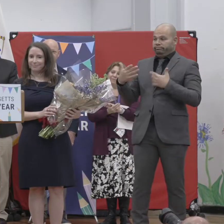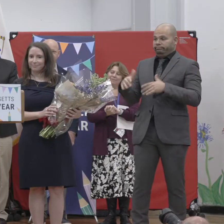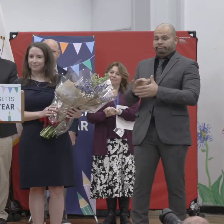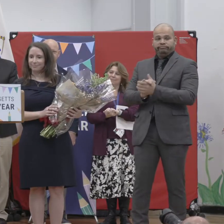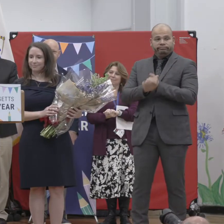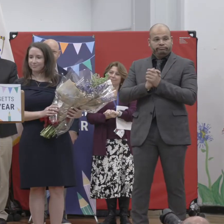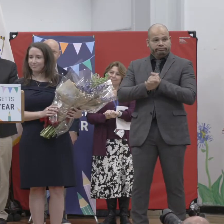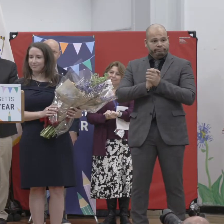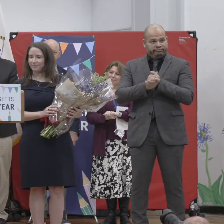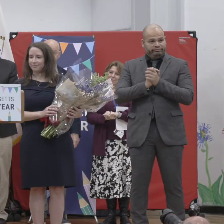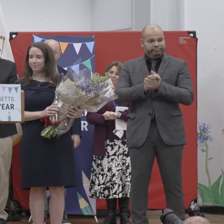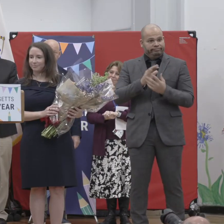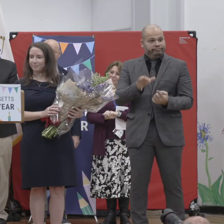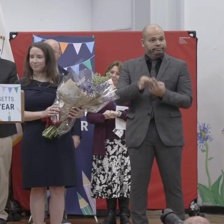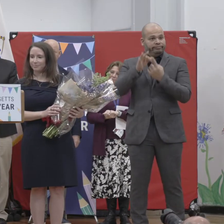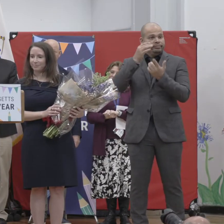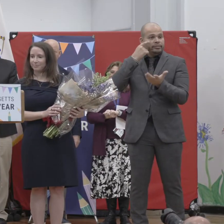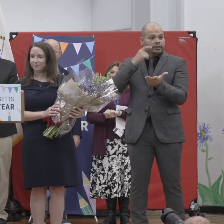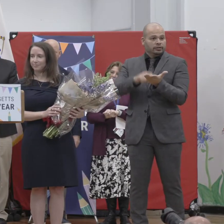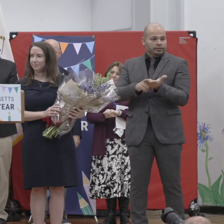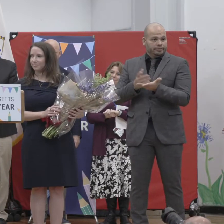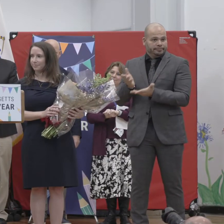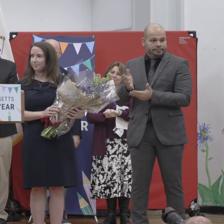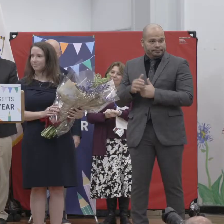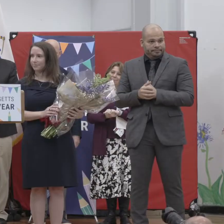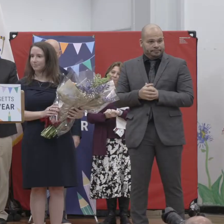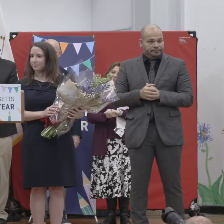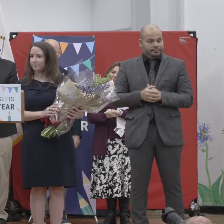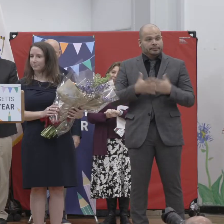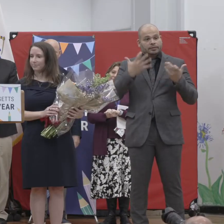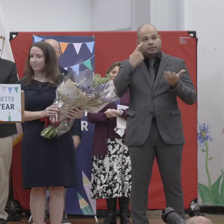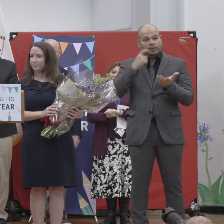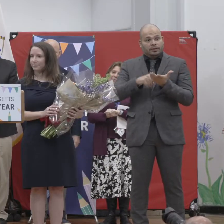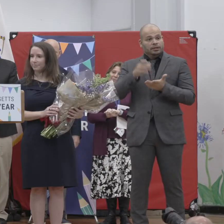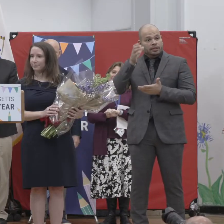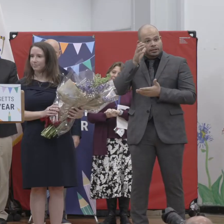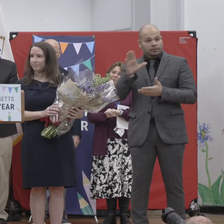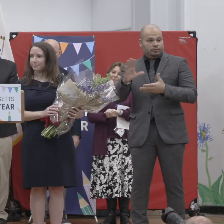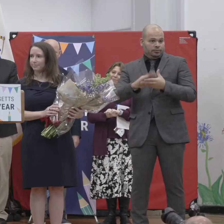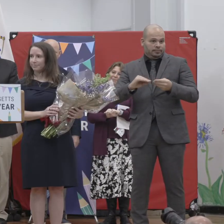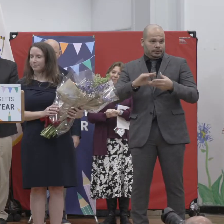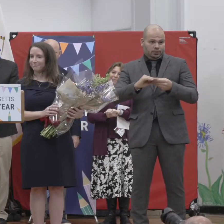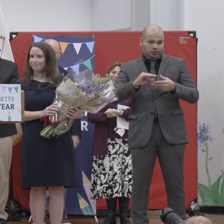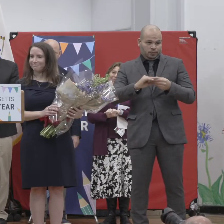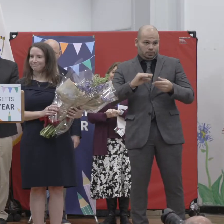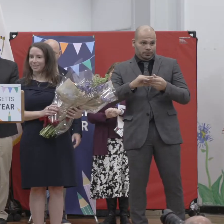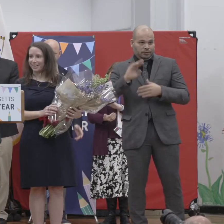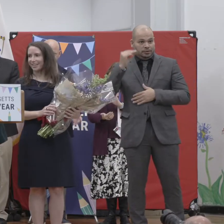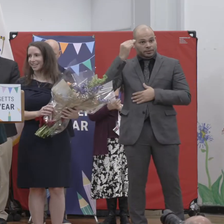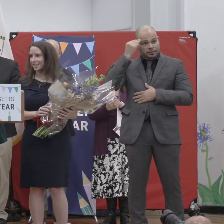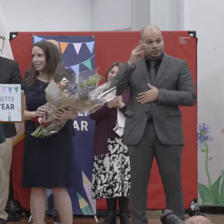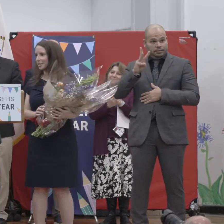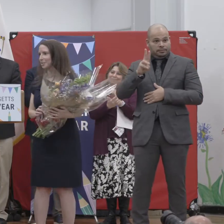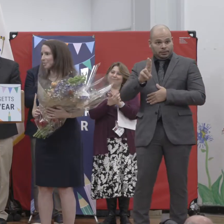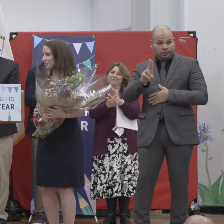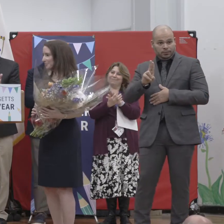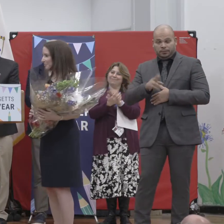recognition, and we'd now like to hear from our wonderful Mayor, Michelle Wu.